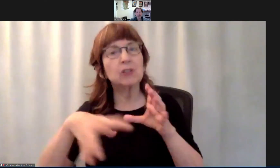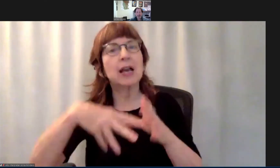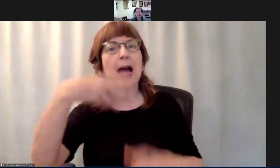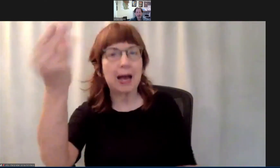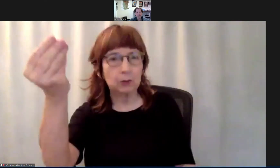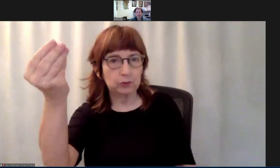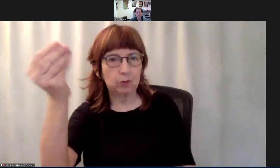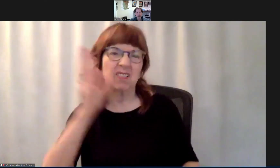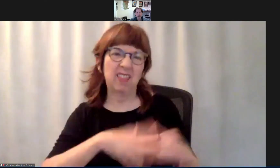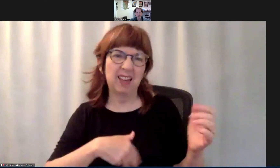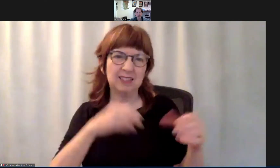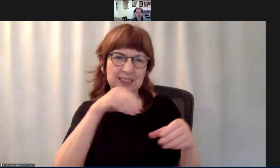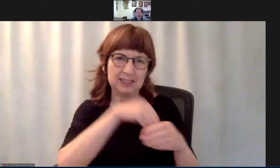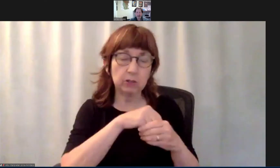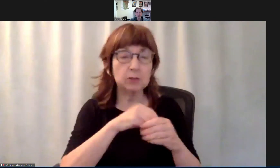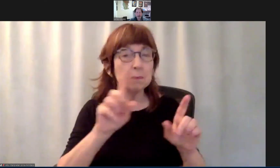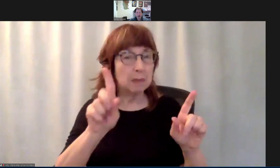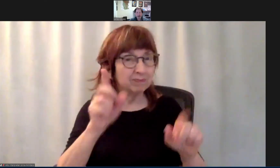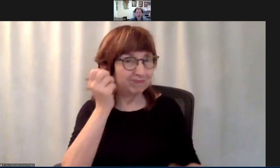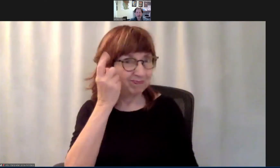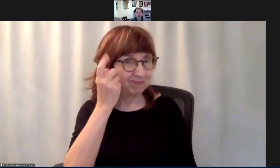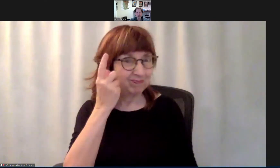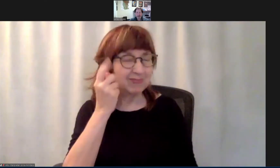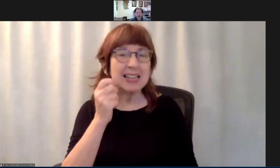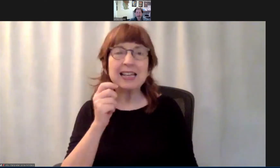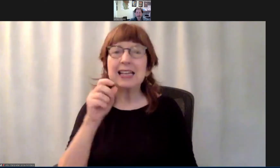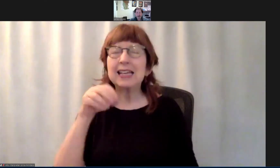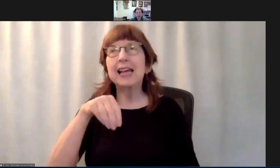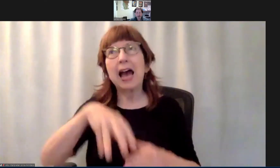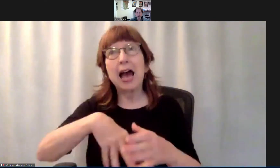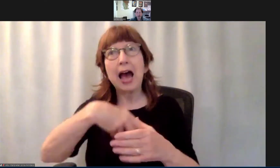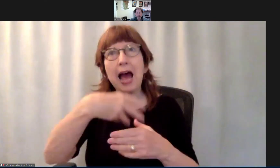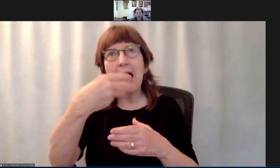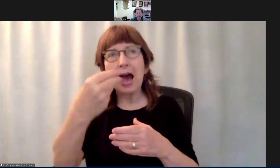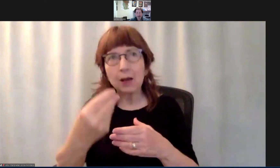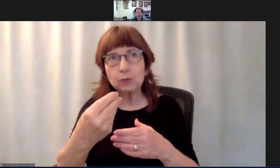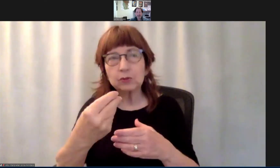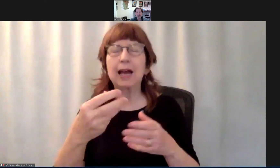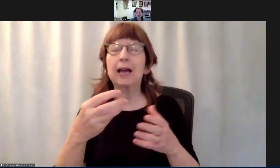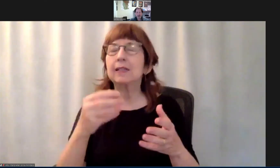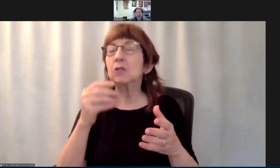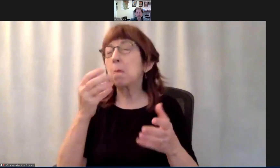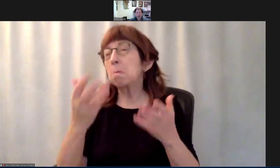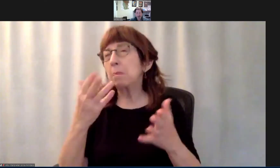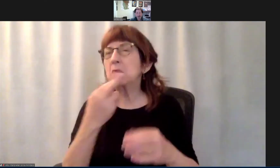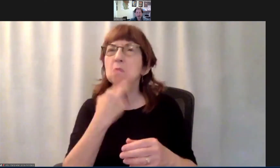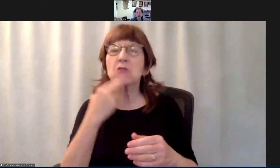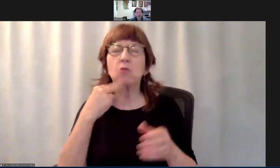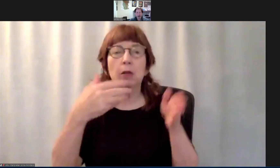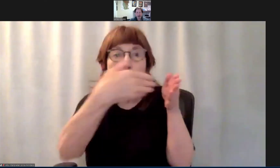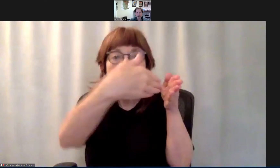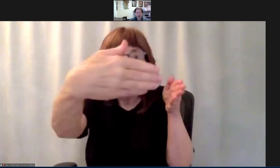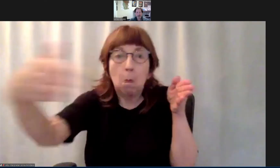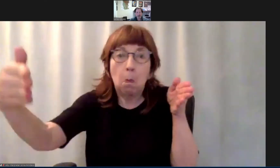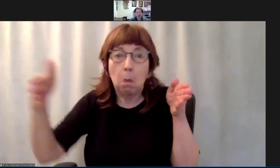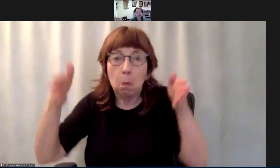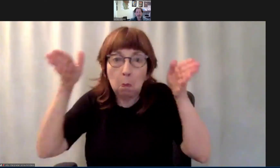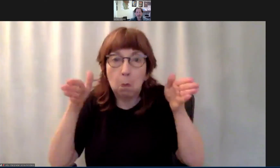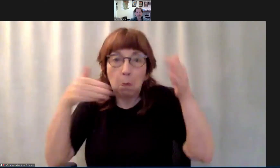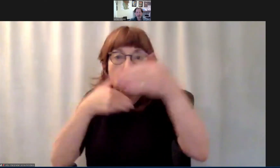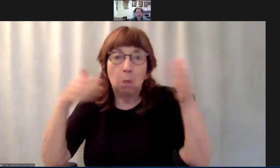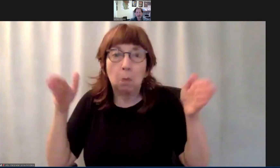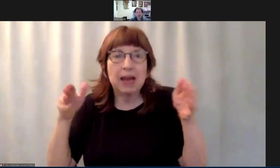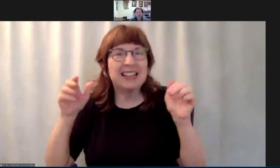outdoors. But mind you that enclosure with adjacent walls can trap germs. So we want those